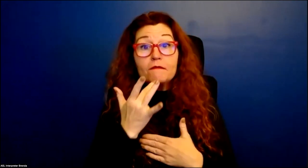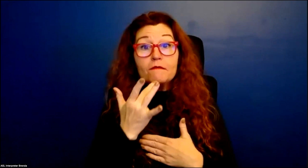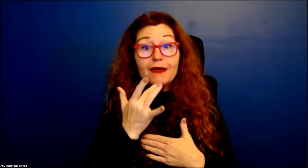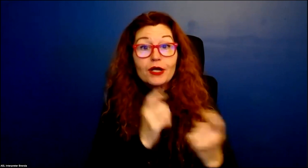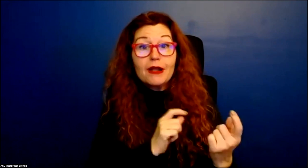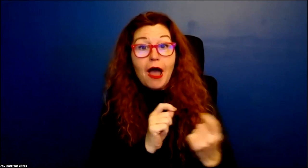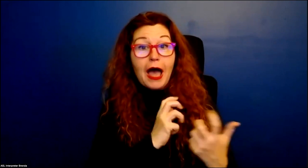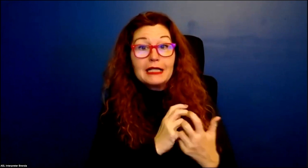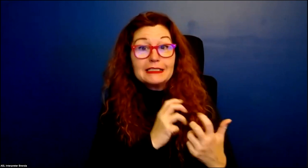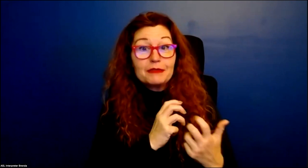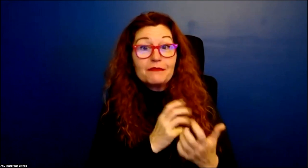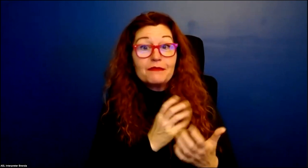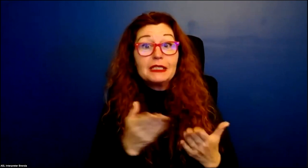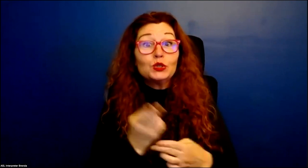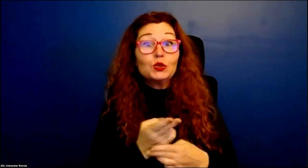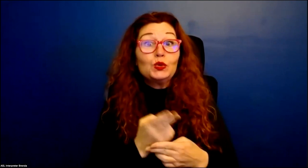tools?